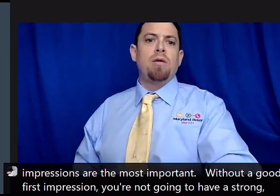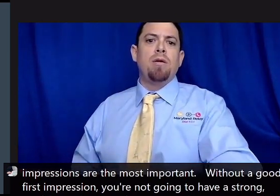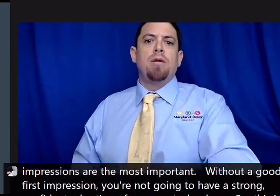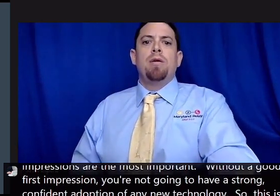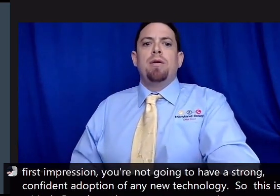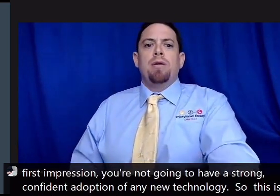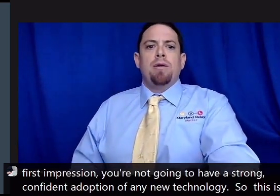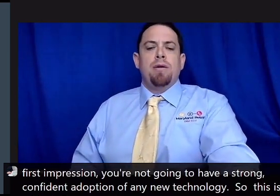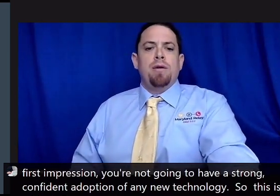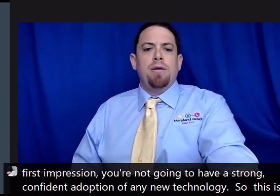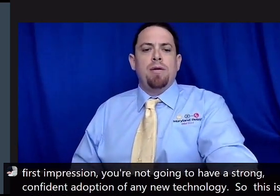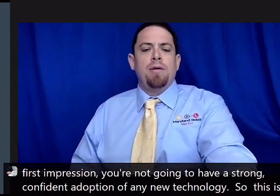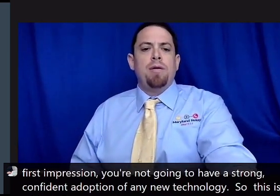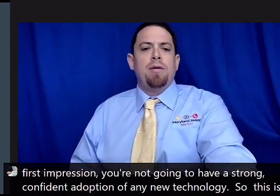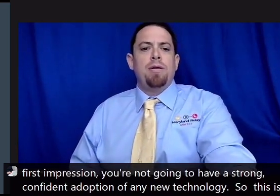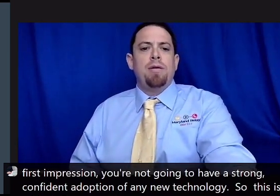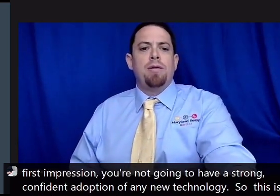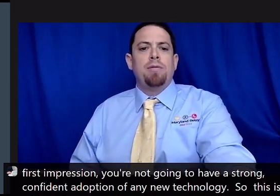a strong first impression.